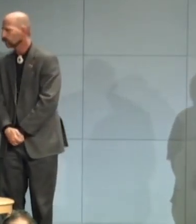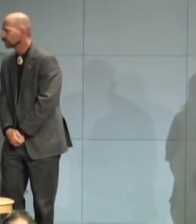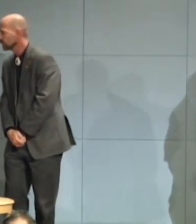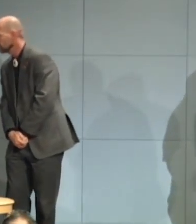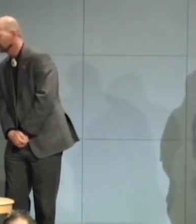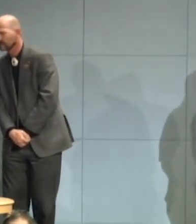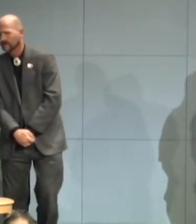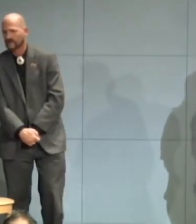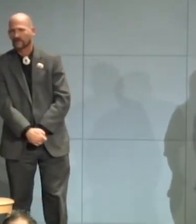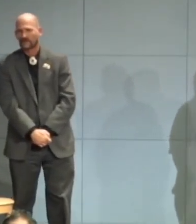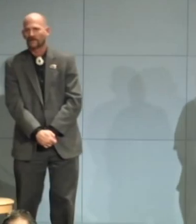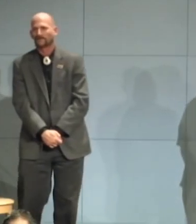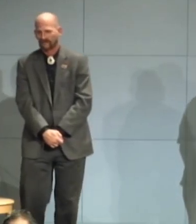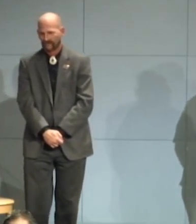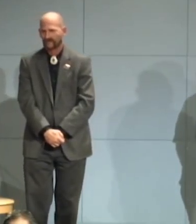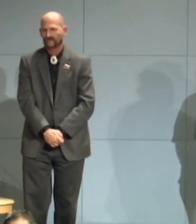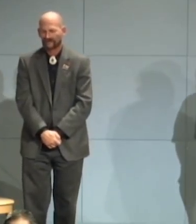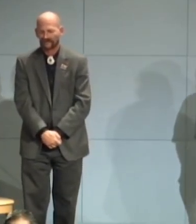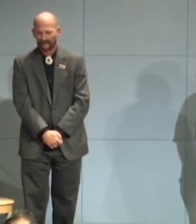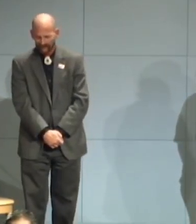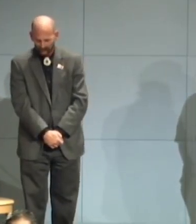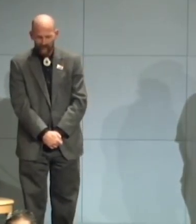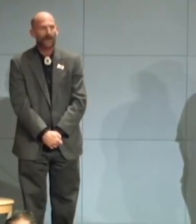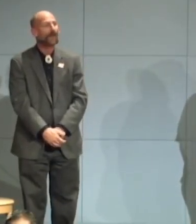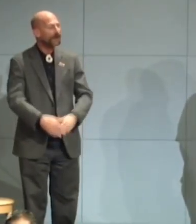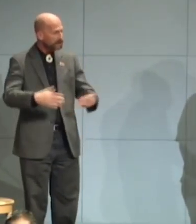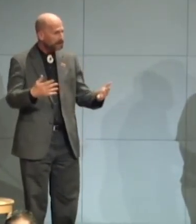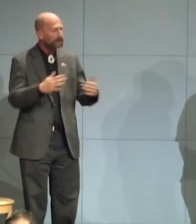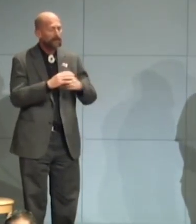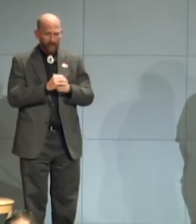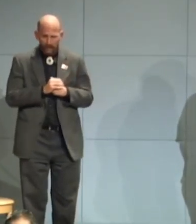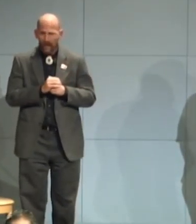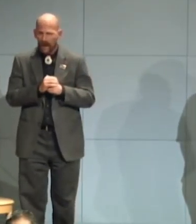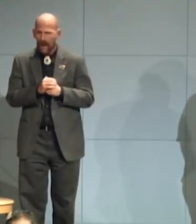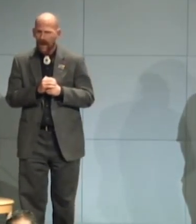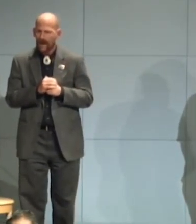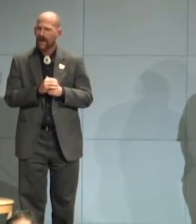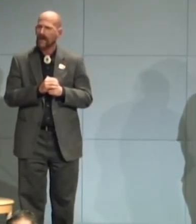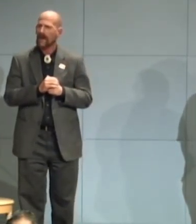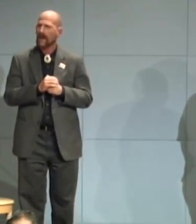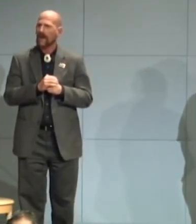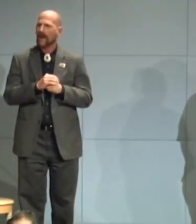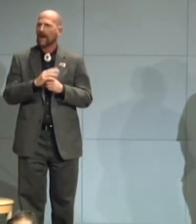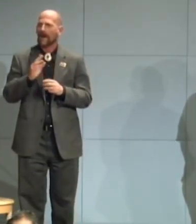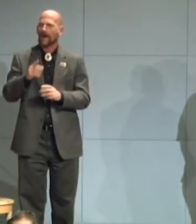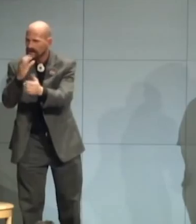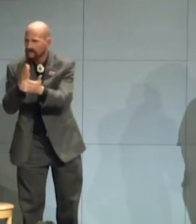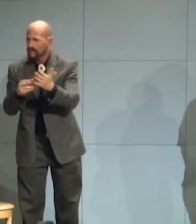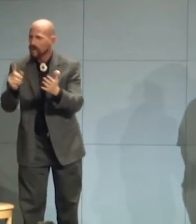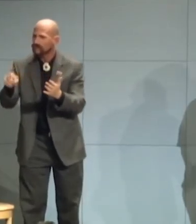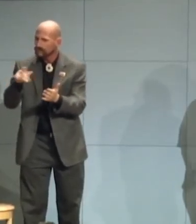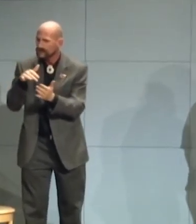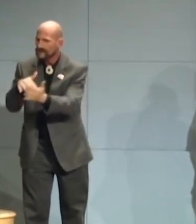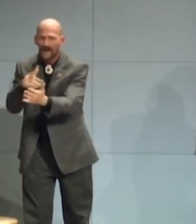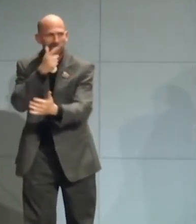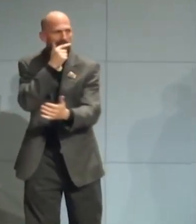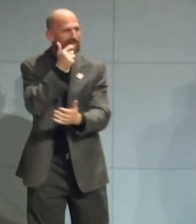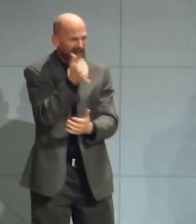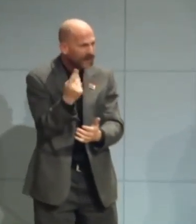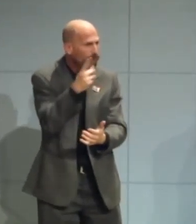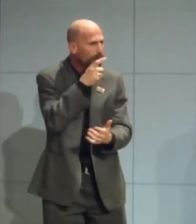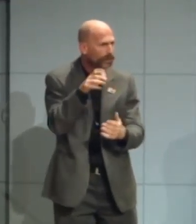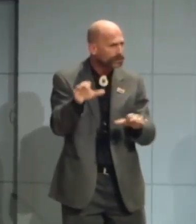we still have these kinds of inequalities, how are we going to survive as a functional country?